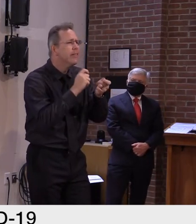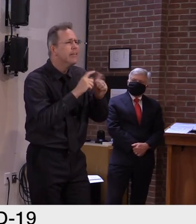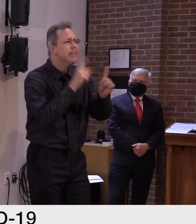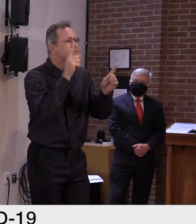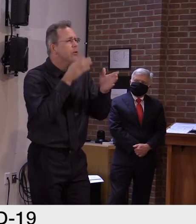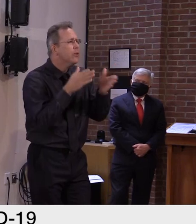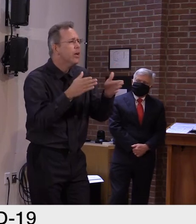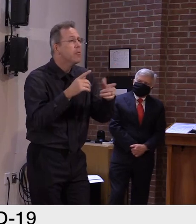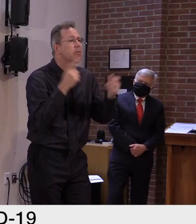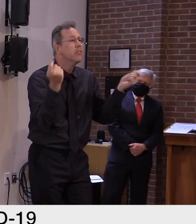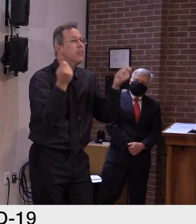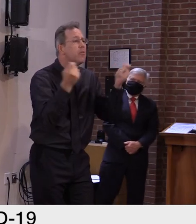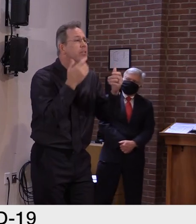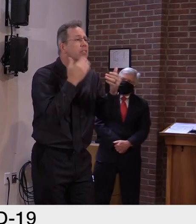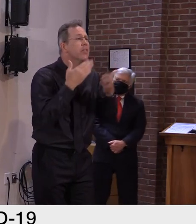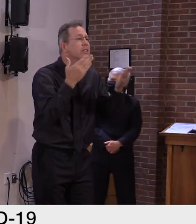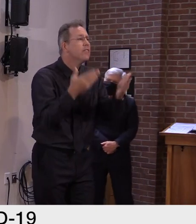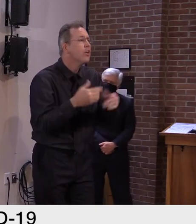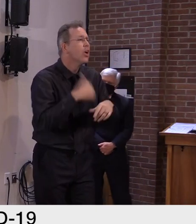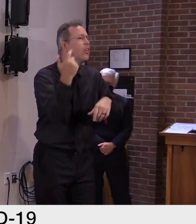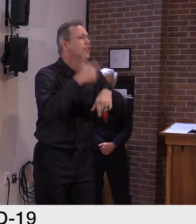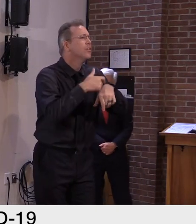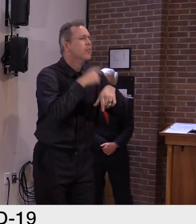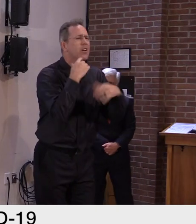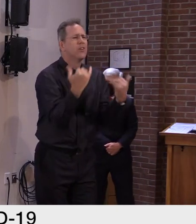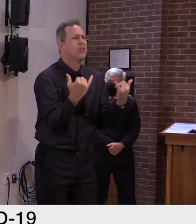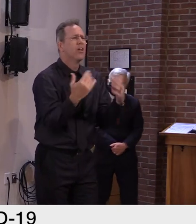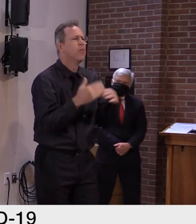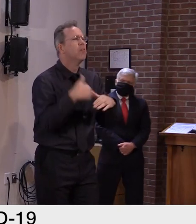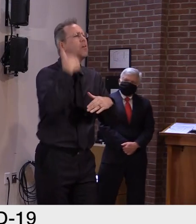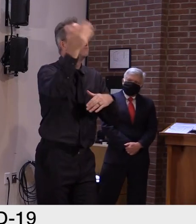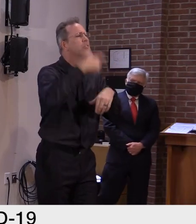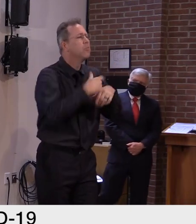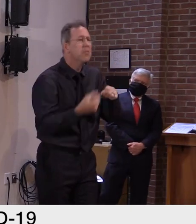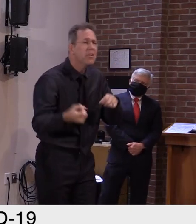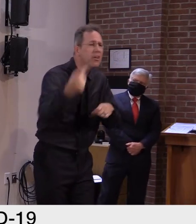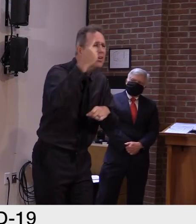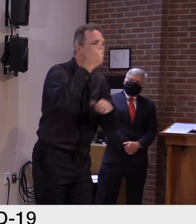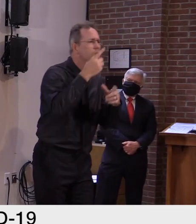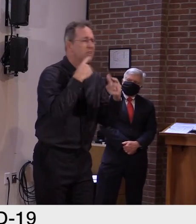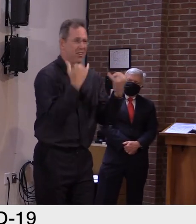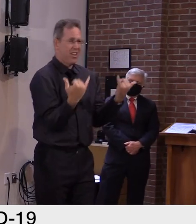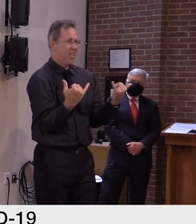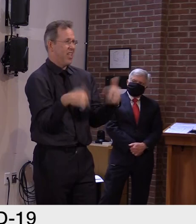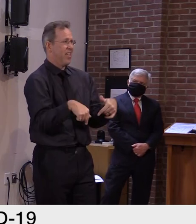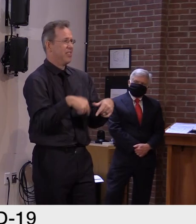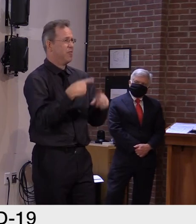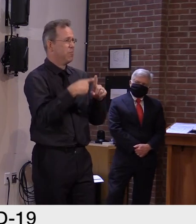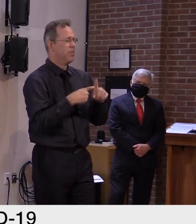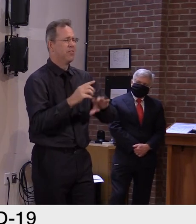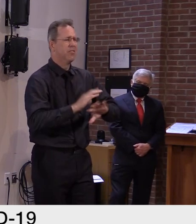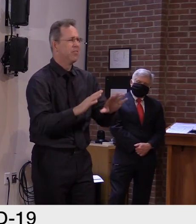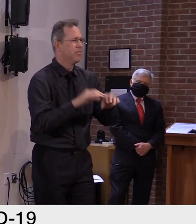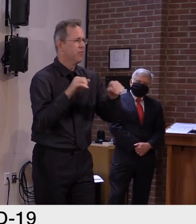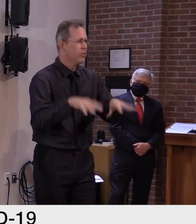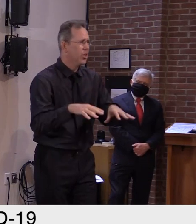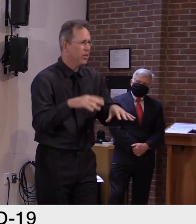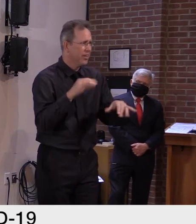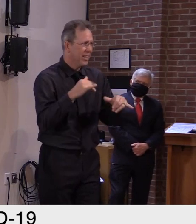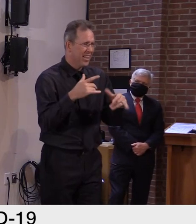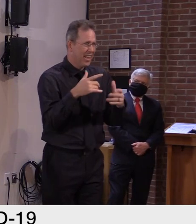with the rest of the family when we get this under control, but it's not right now. We're at a critical time here in Vermont,